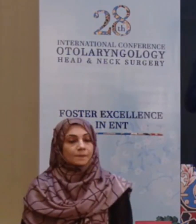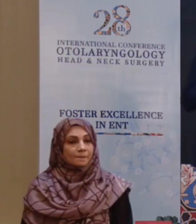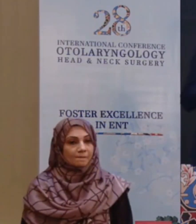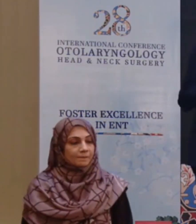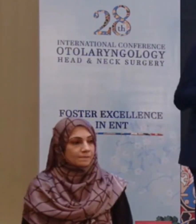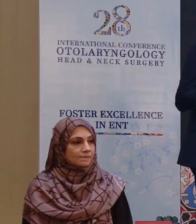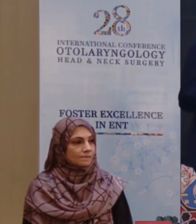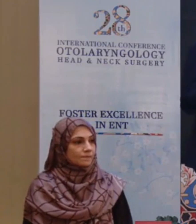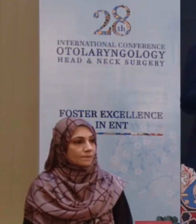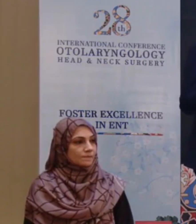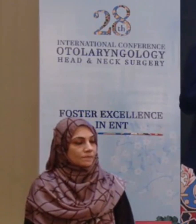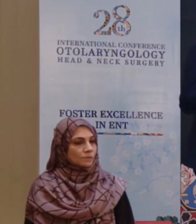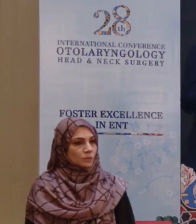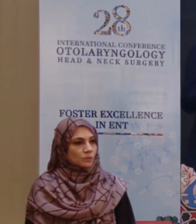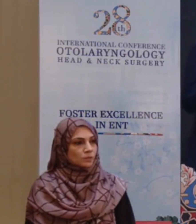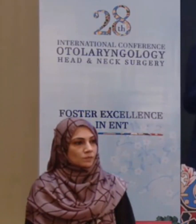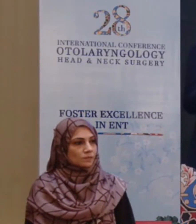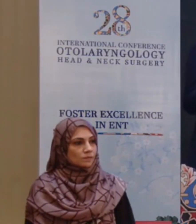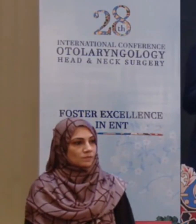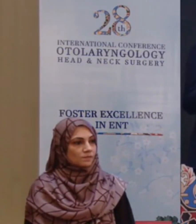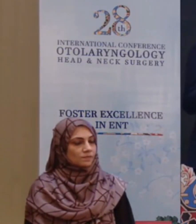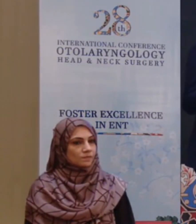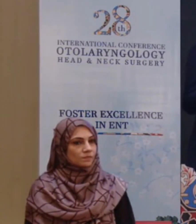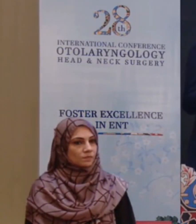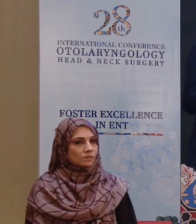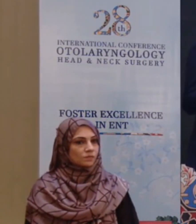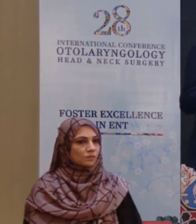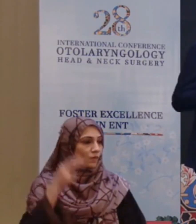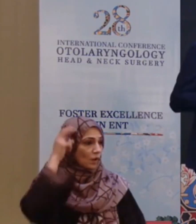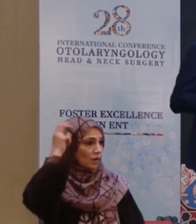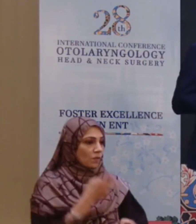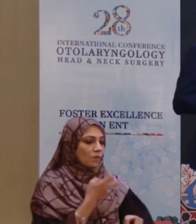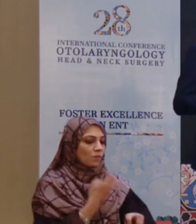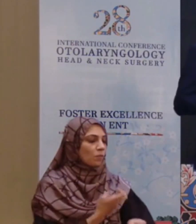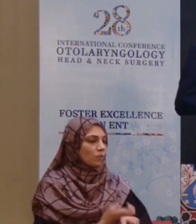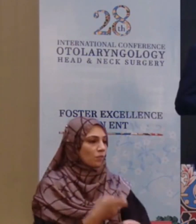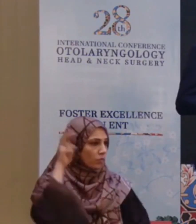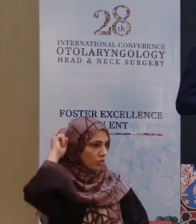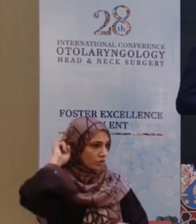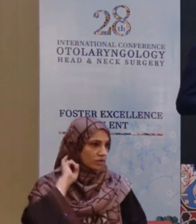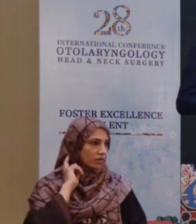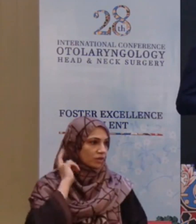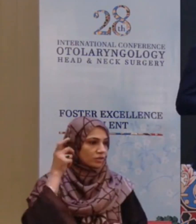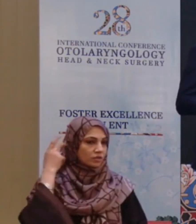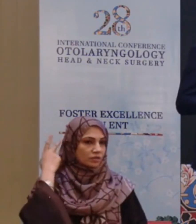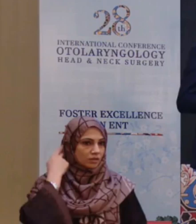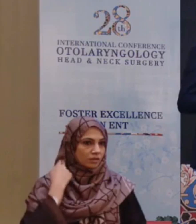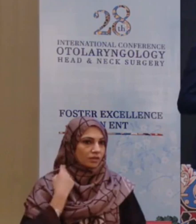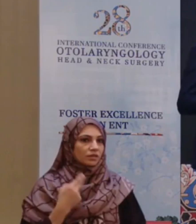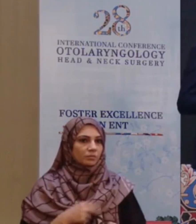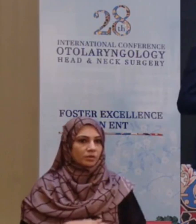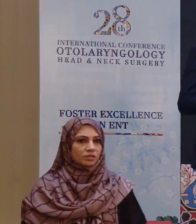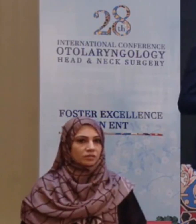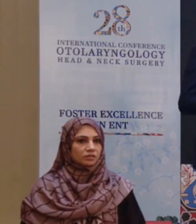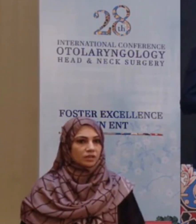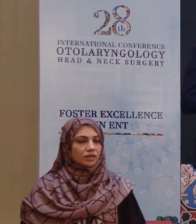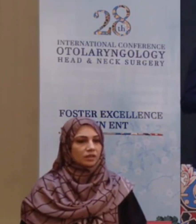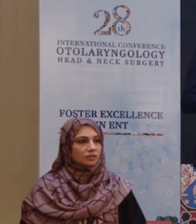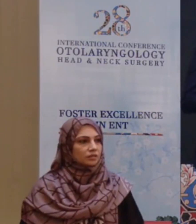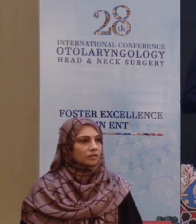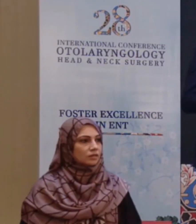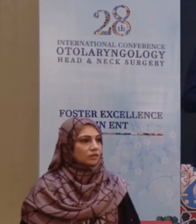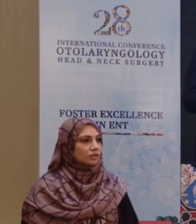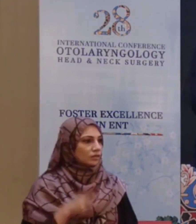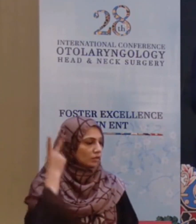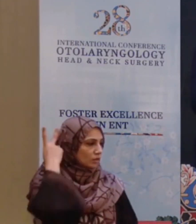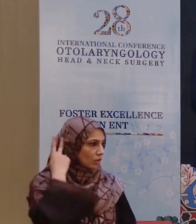So I'm sure you're all aware of what bone conduction hearing is. It's when we use a tuning fork, you can hear it, and it goes directly to your